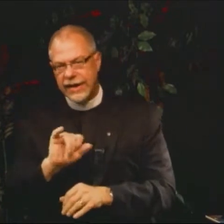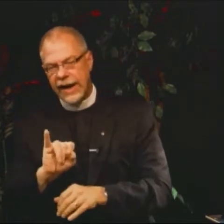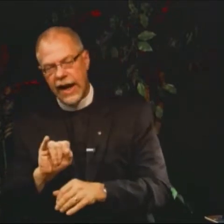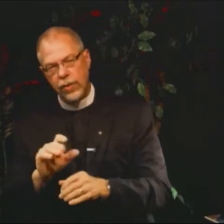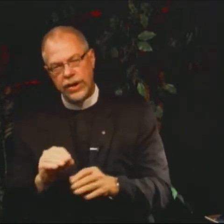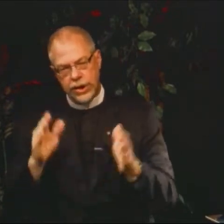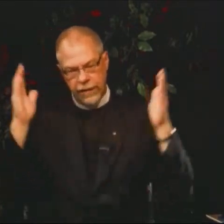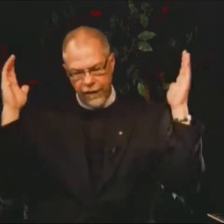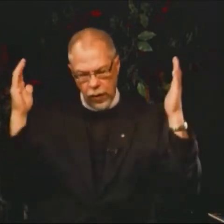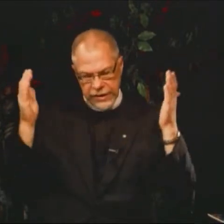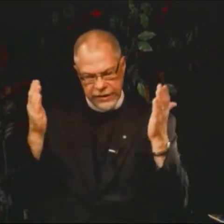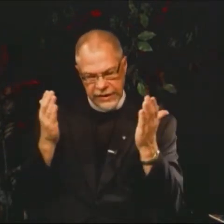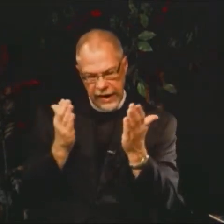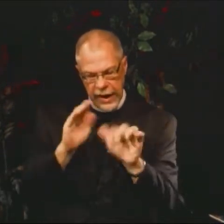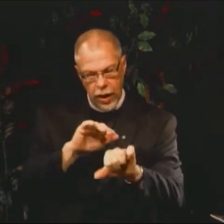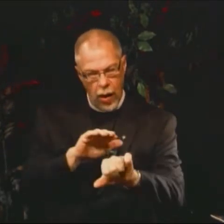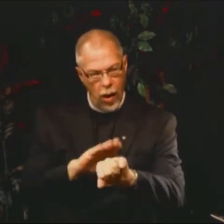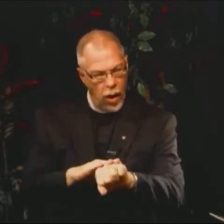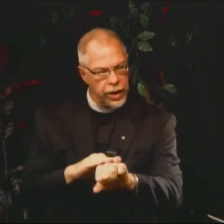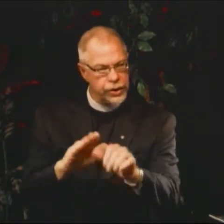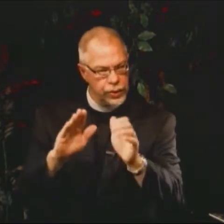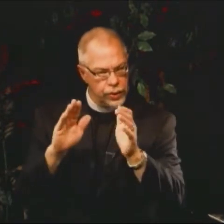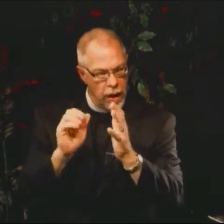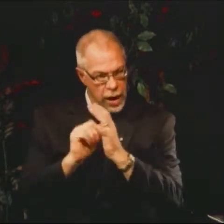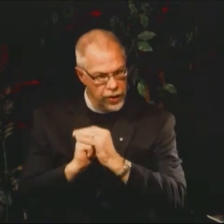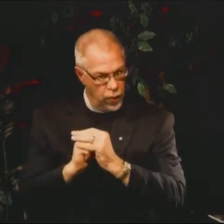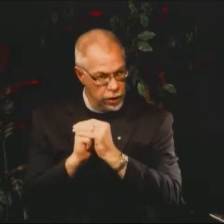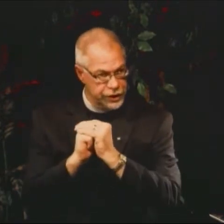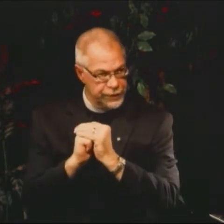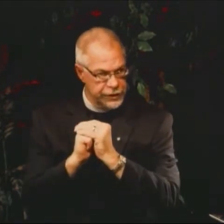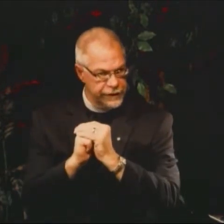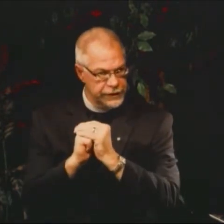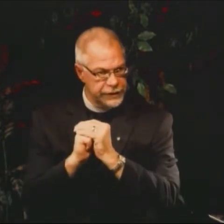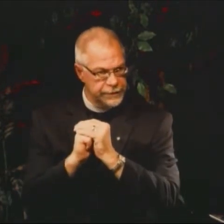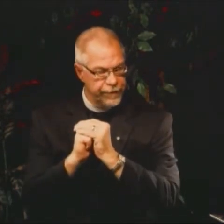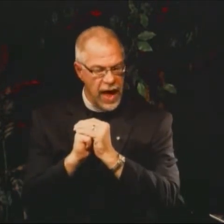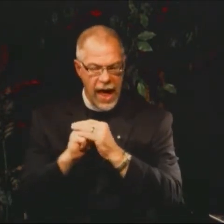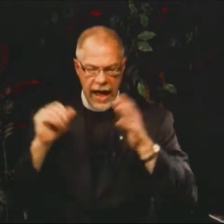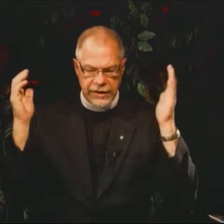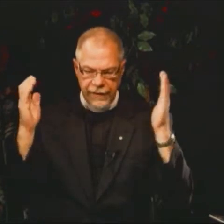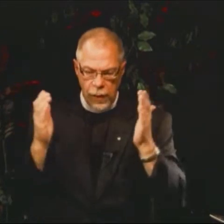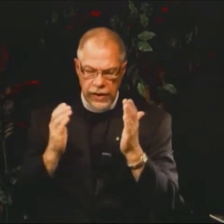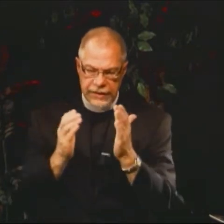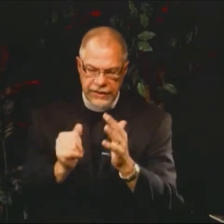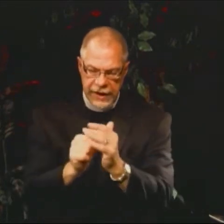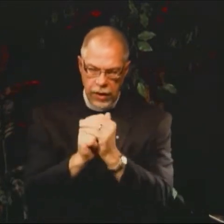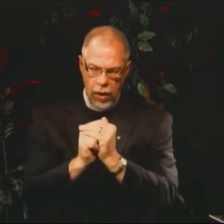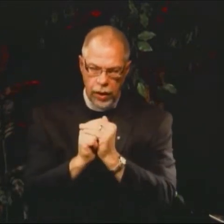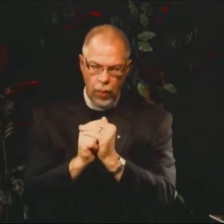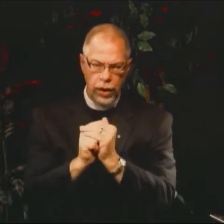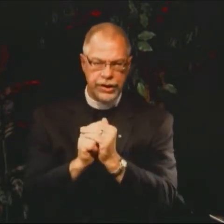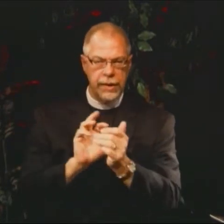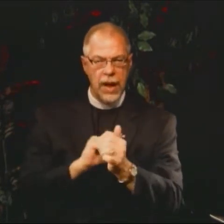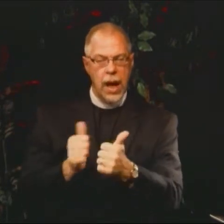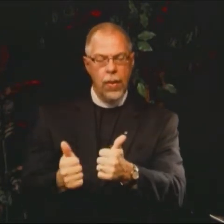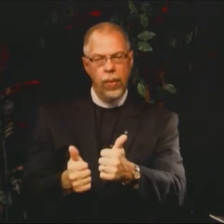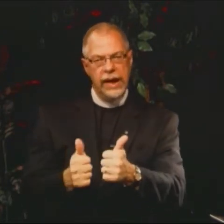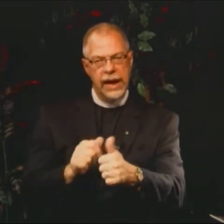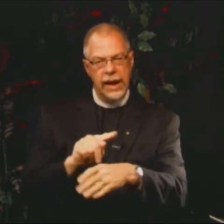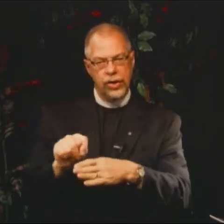CITI, which focuses in onto the worship service. As it focuses in on worship, we